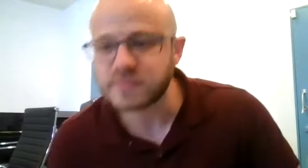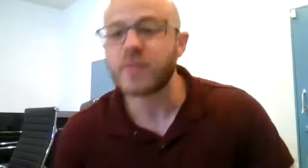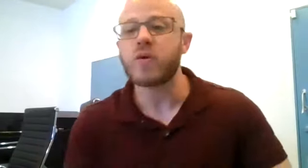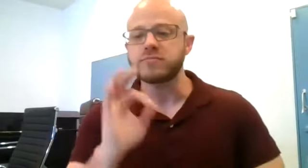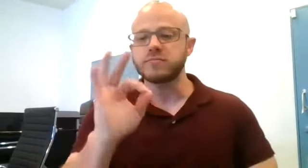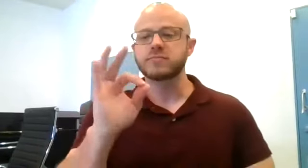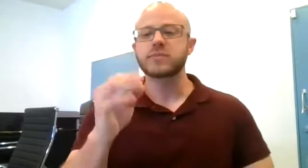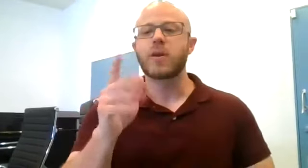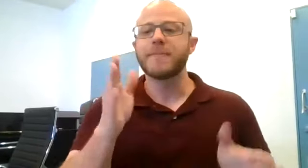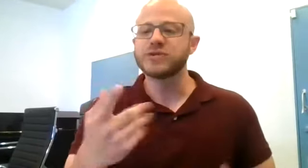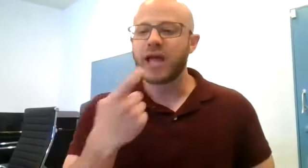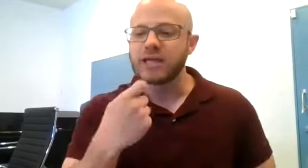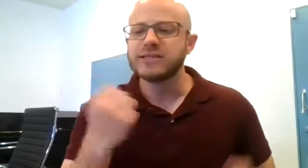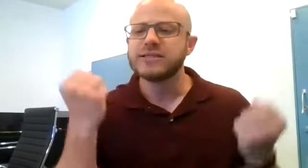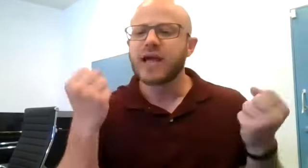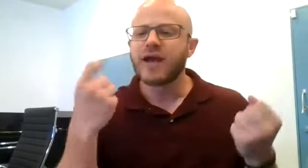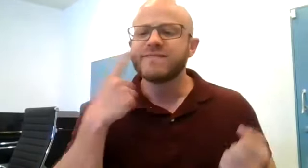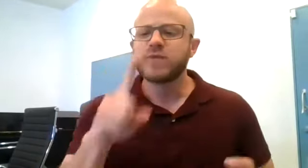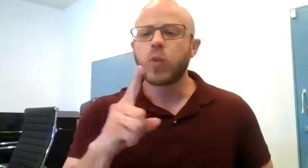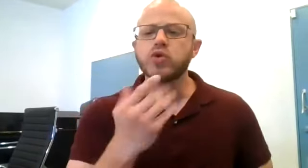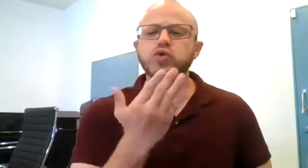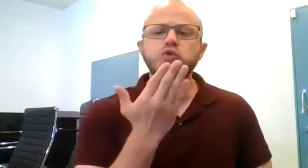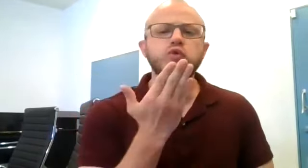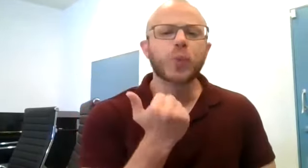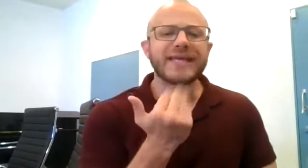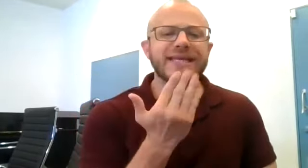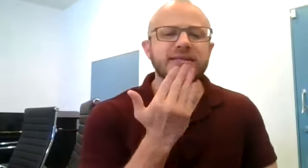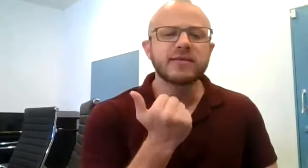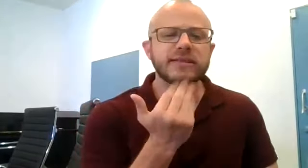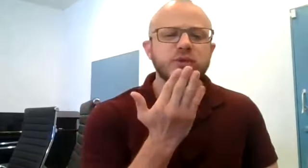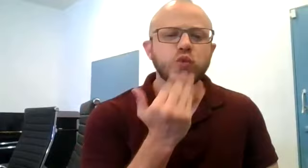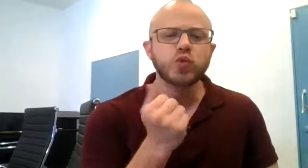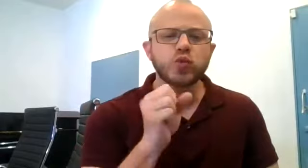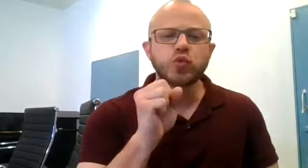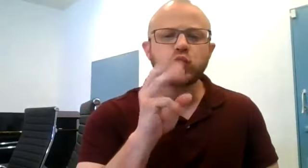So another person asked a sign for sweet.